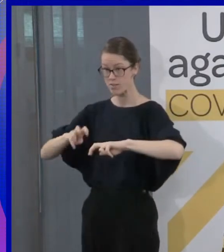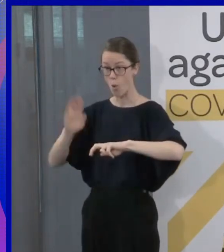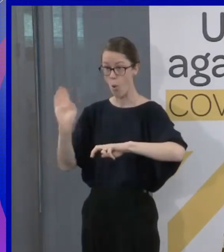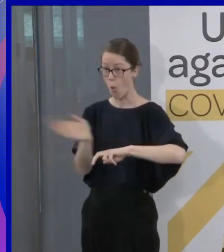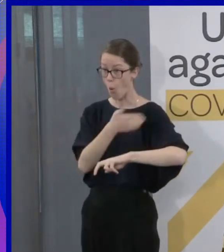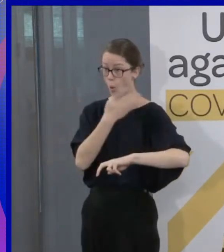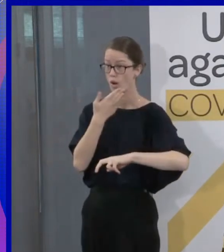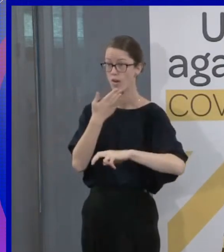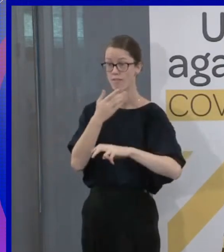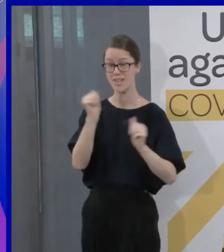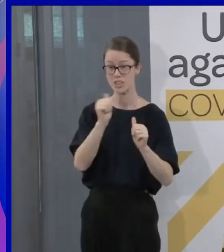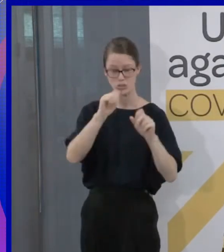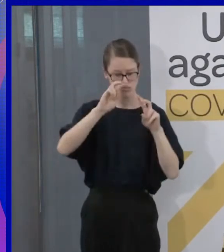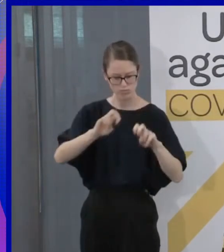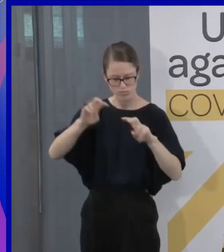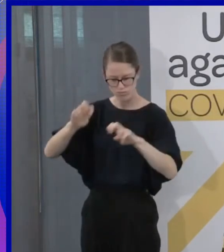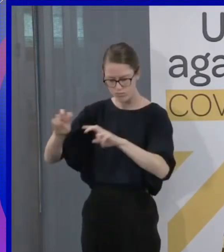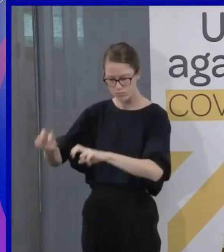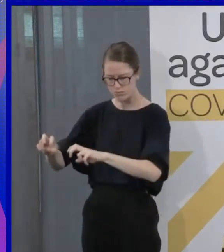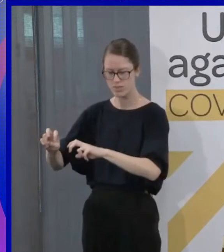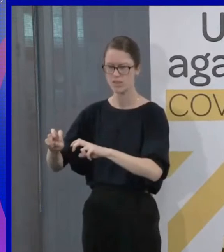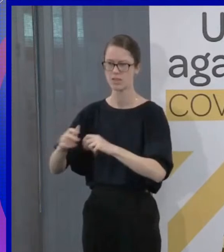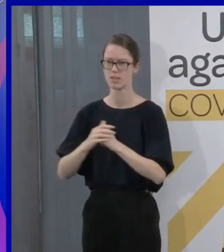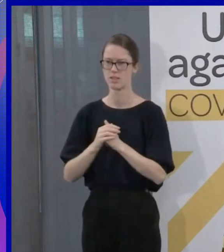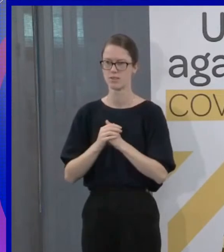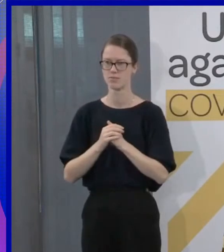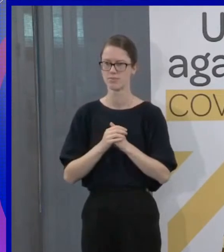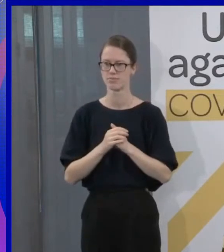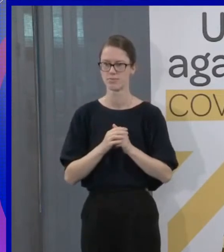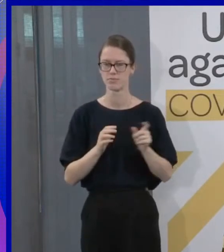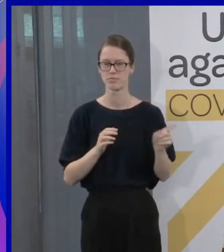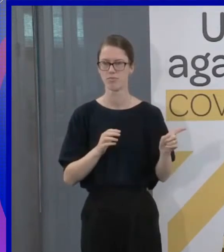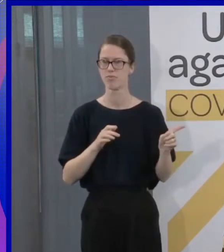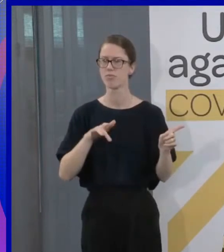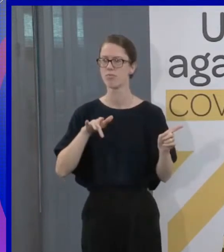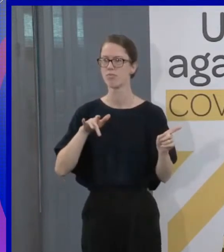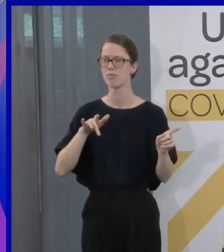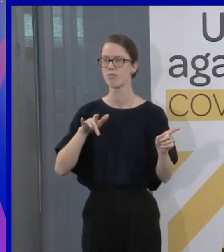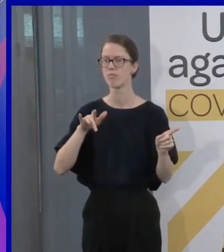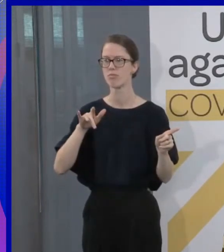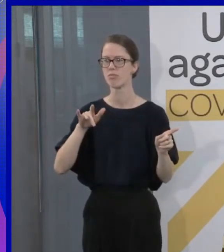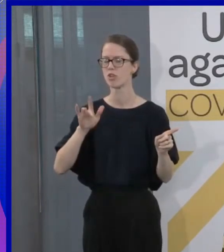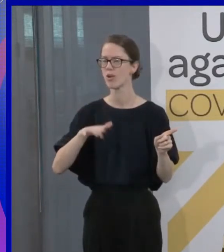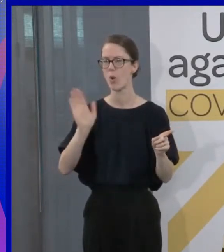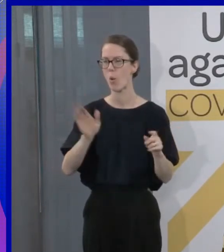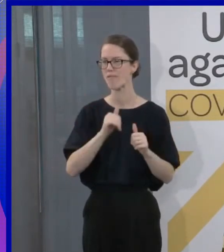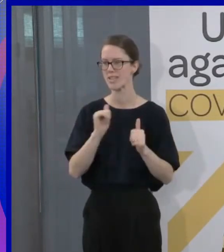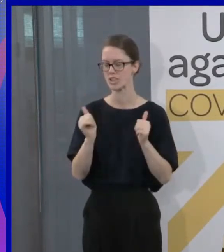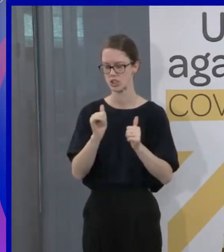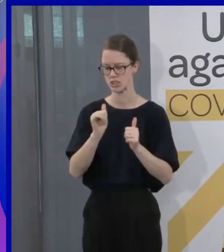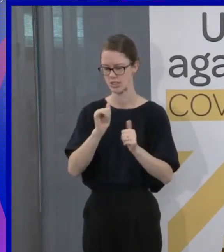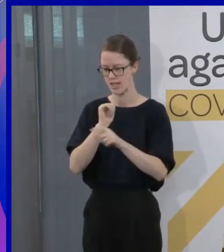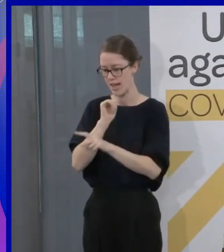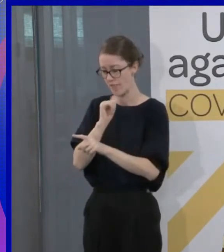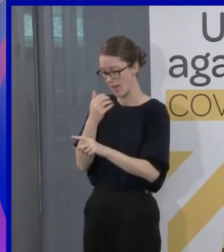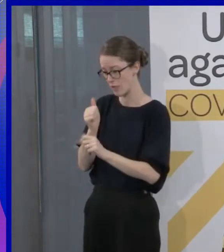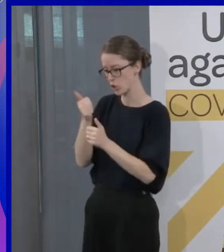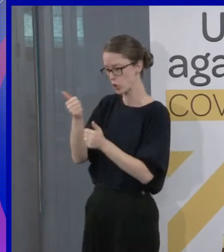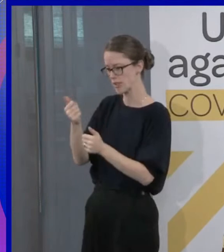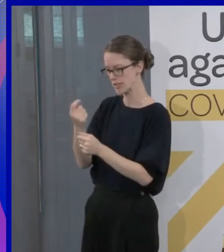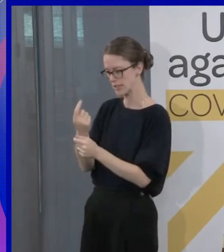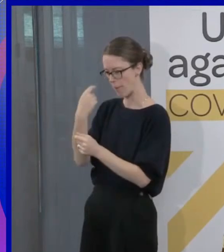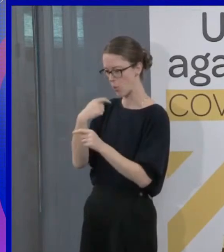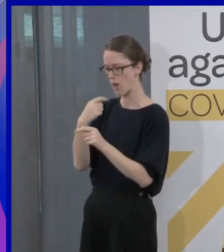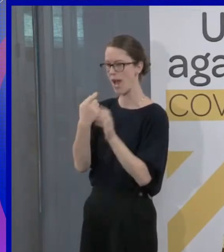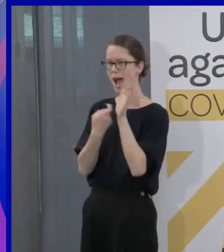been done? Or? They haven't all been done. All the ones where the sample was usable, in other words, there